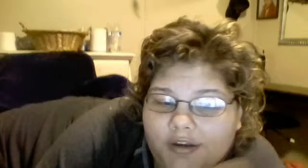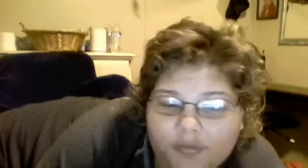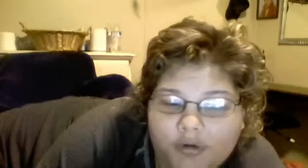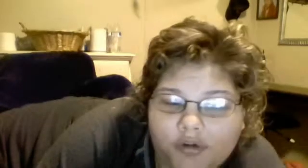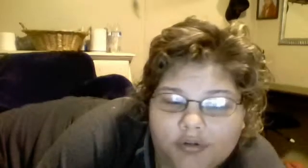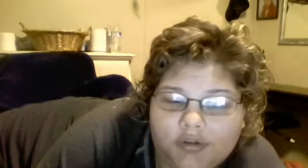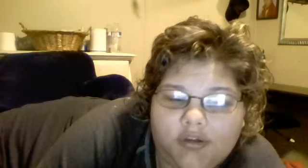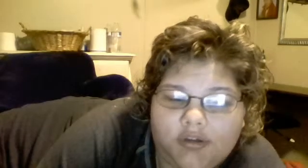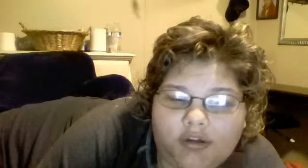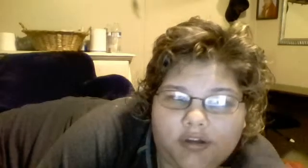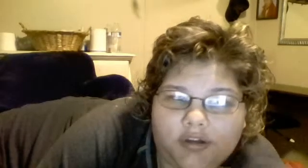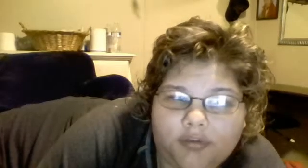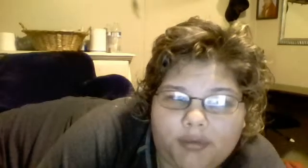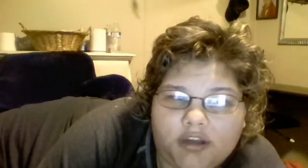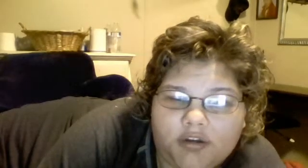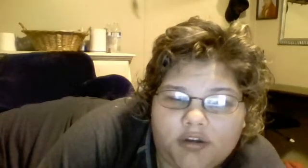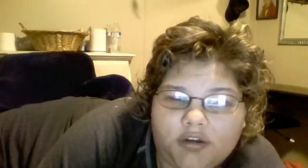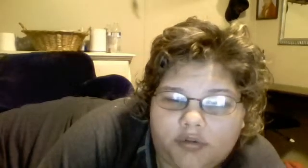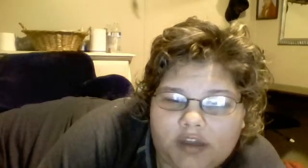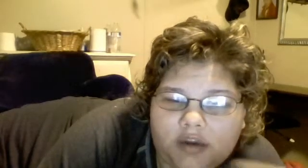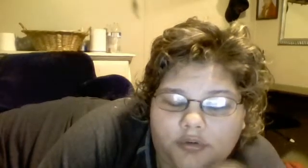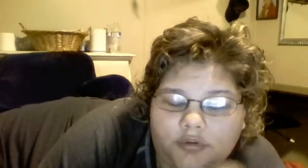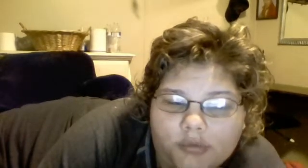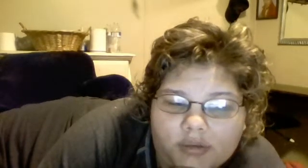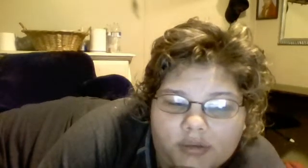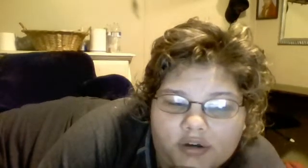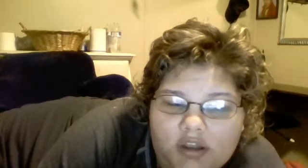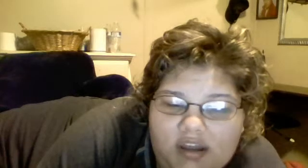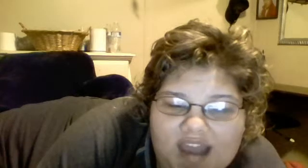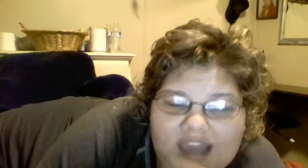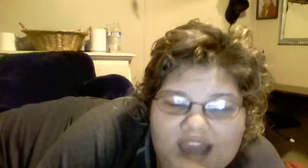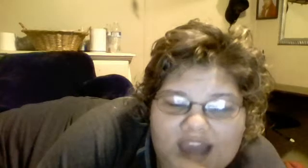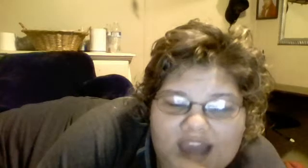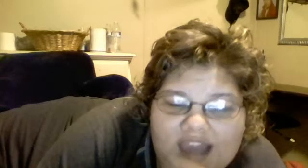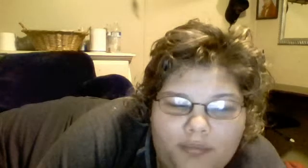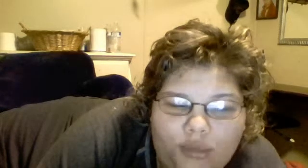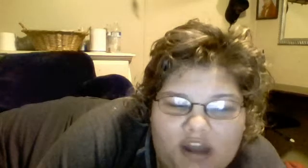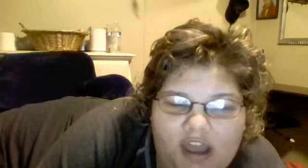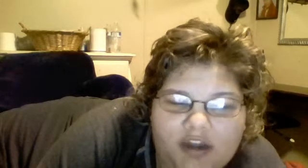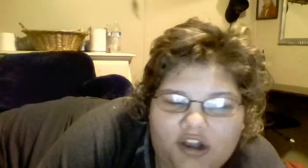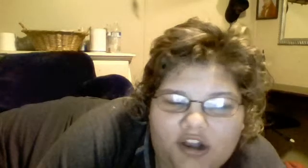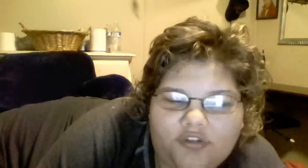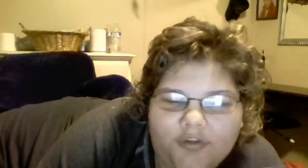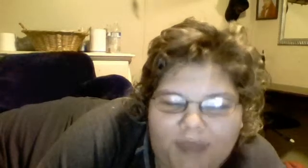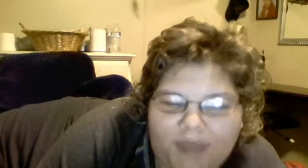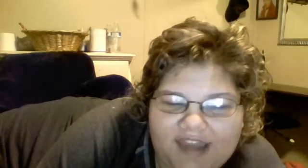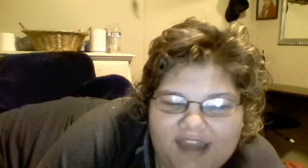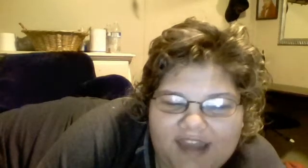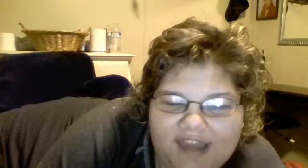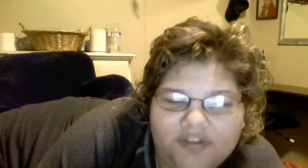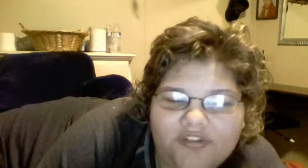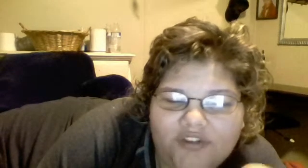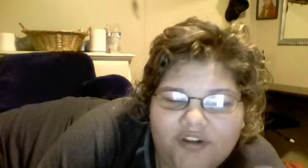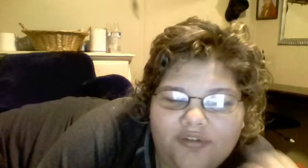well, that's your opinion. You're entitled to it. But I like them. But I acknowledge they're bad. But they're so